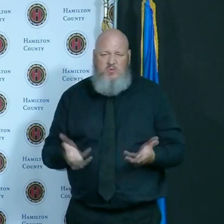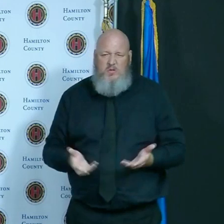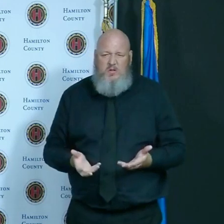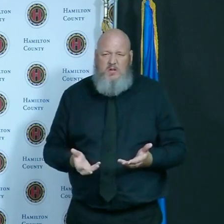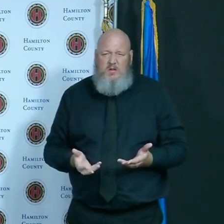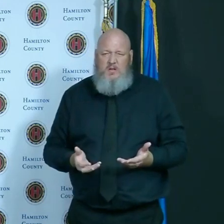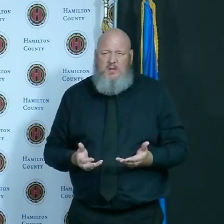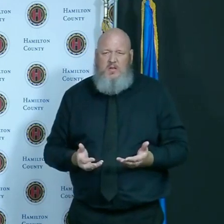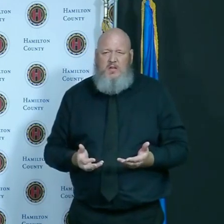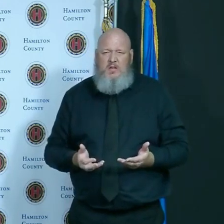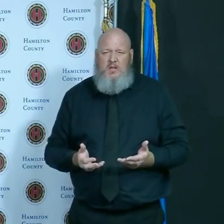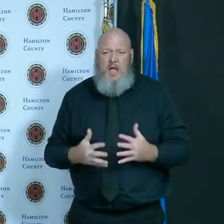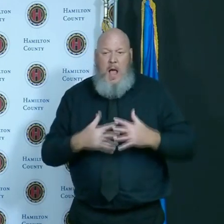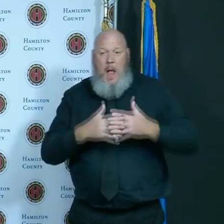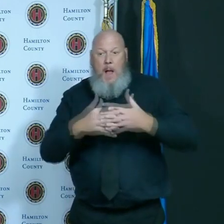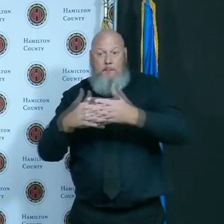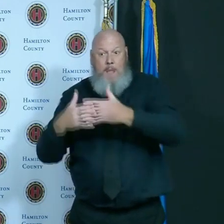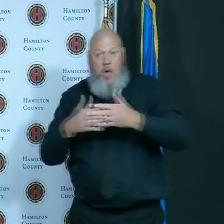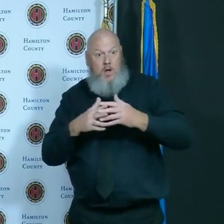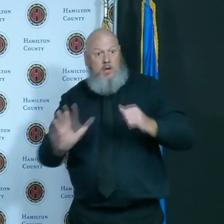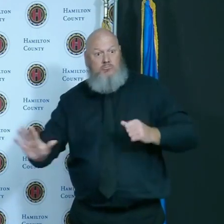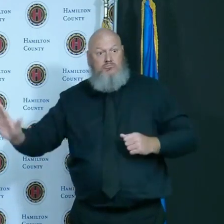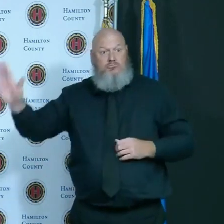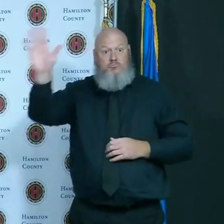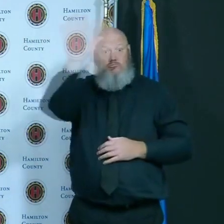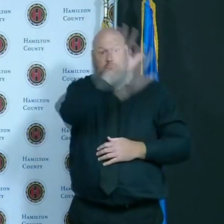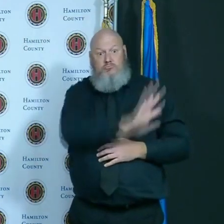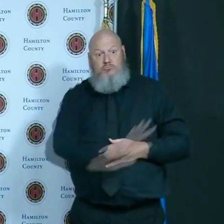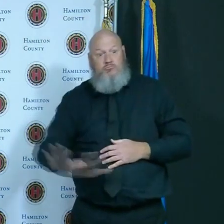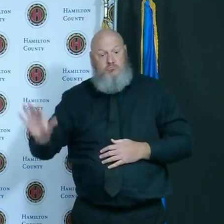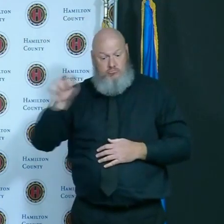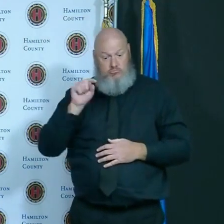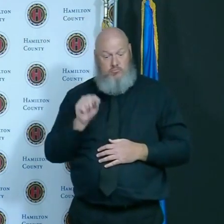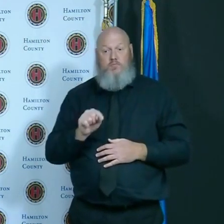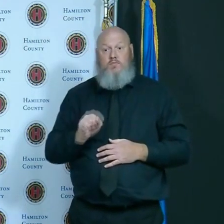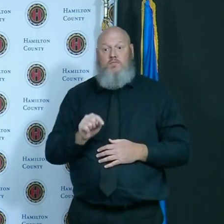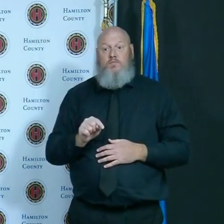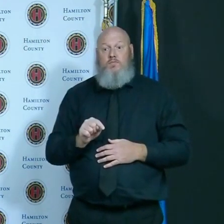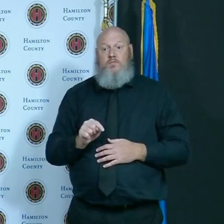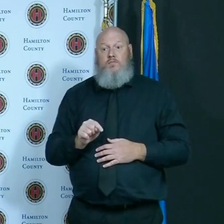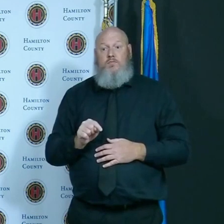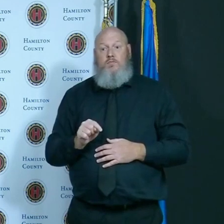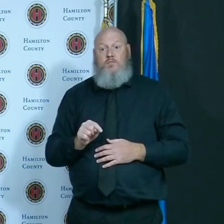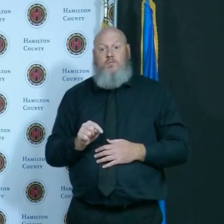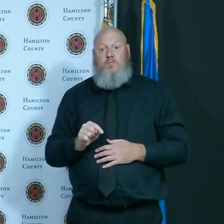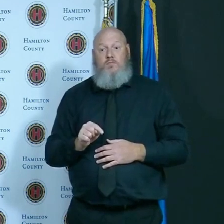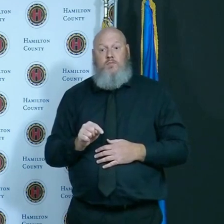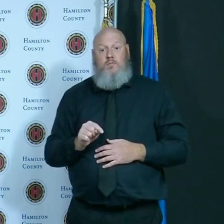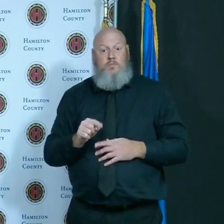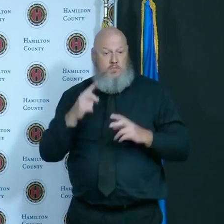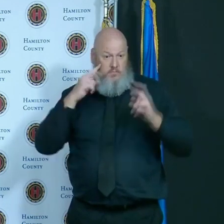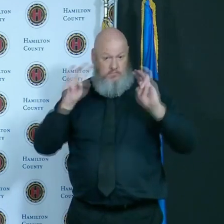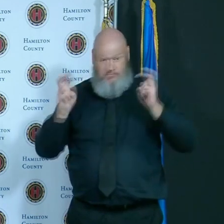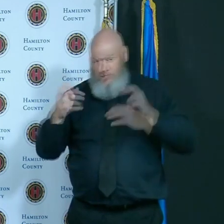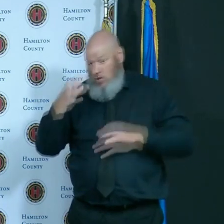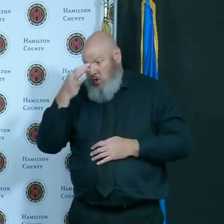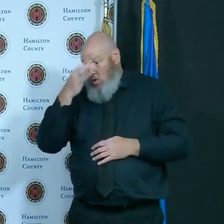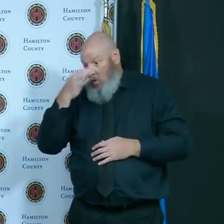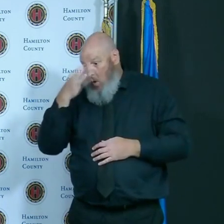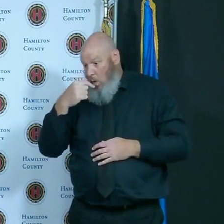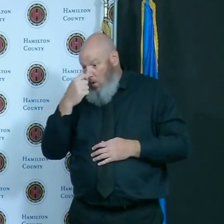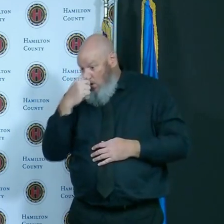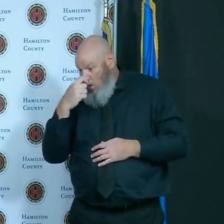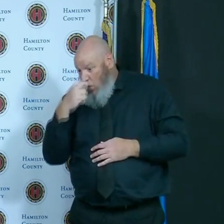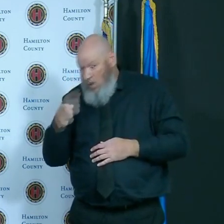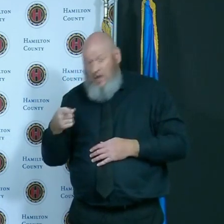America catches a cold, African Americans catch the flu. Now that America has coronavirus,